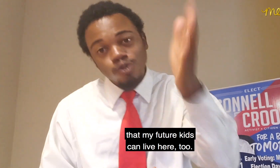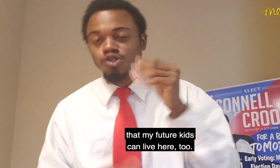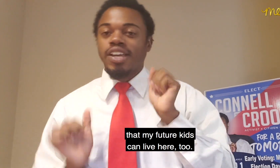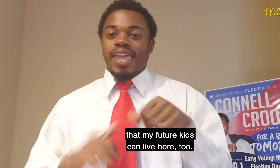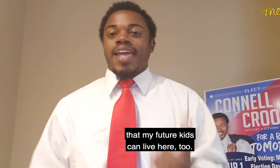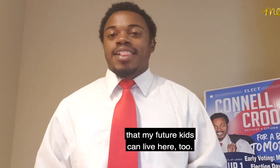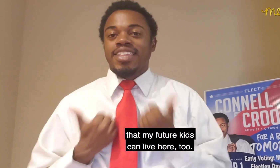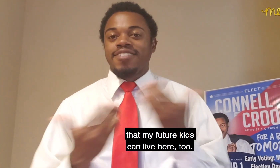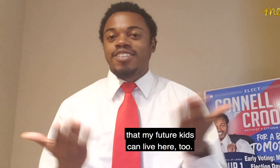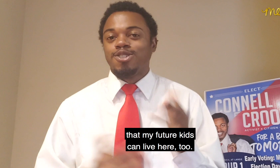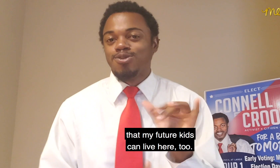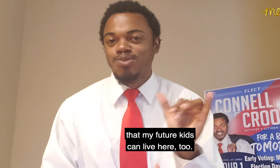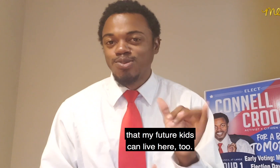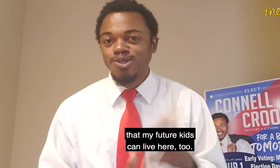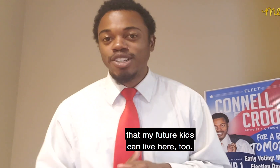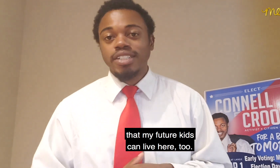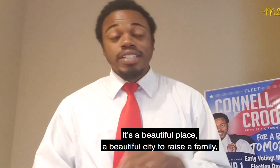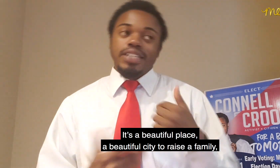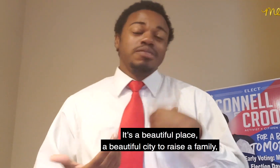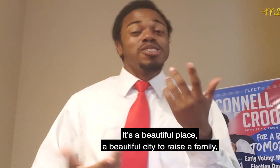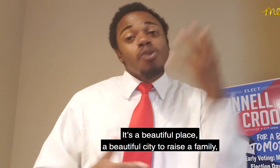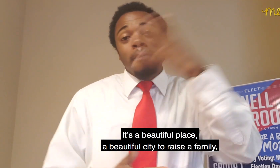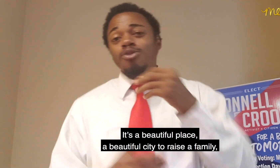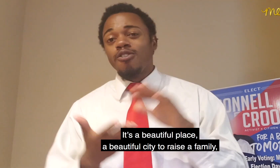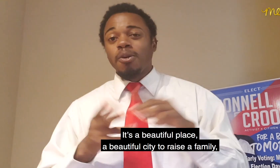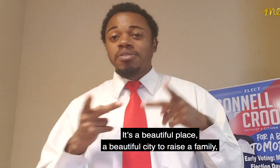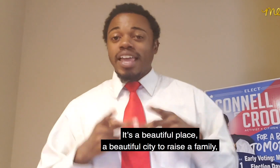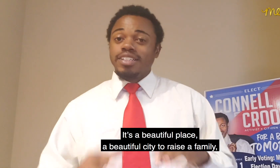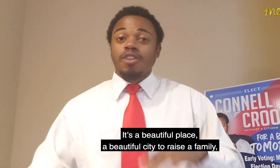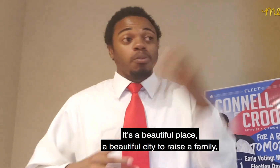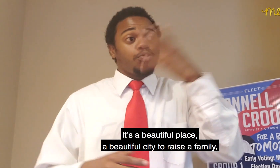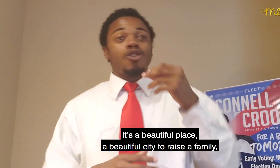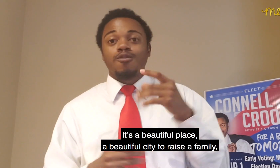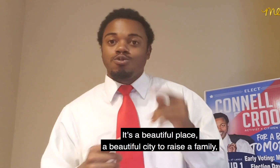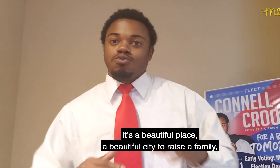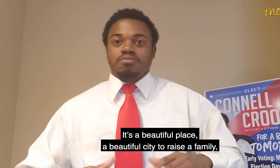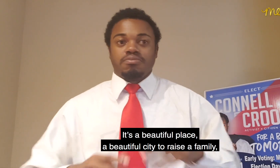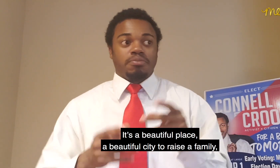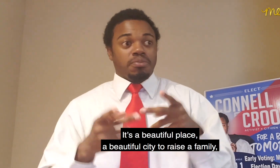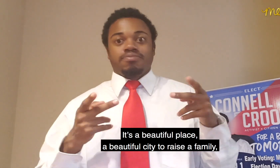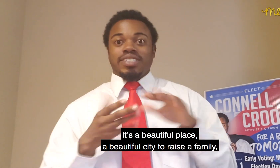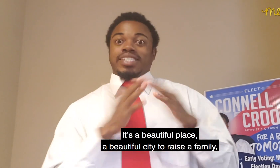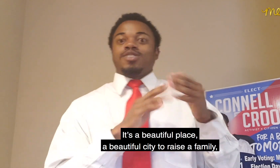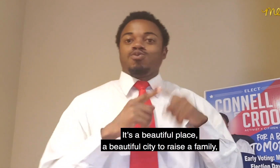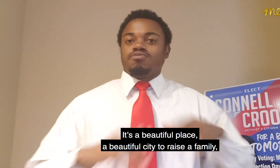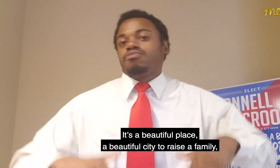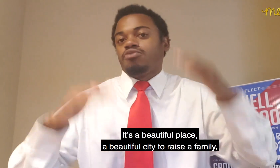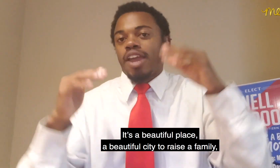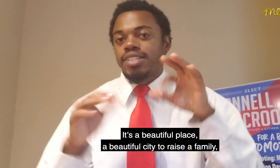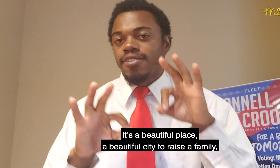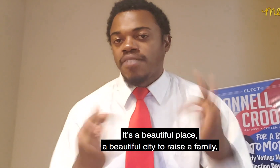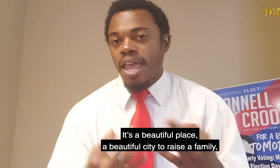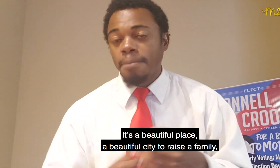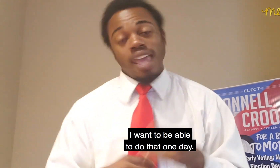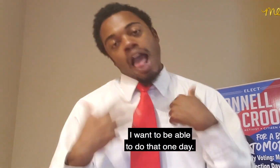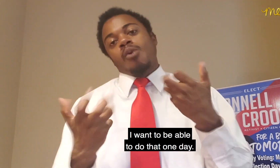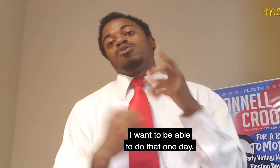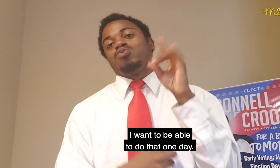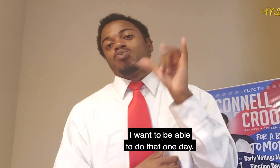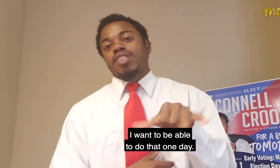live here too. It's a beautiful place, a beautiful city to raise a family. I want to be able to do